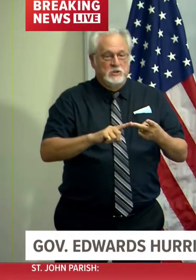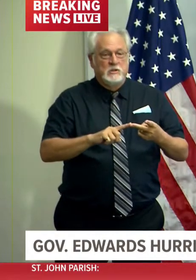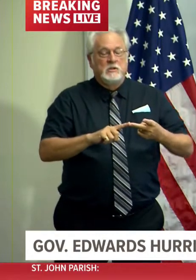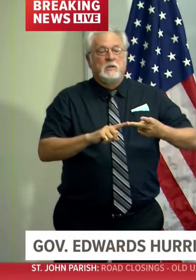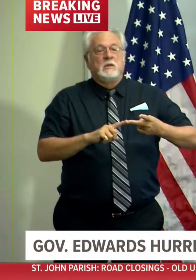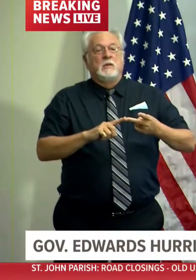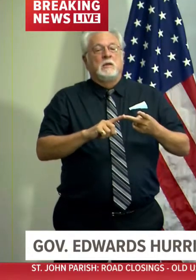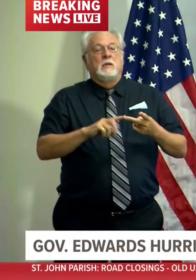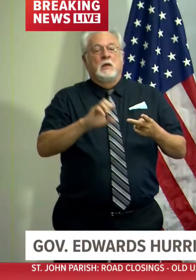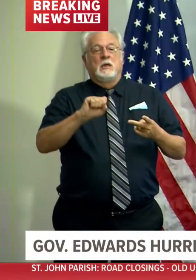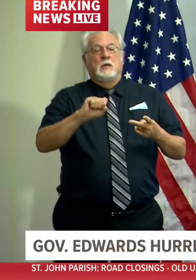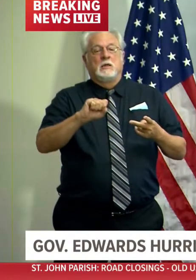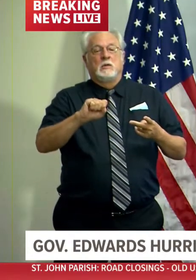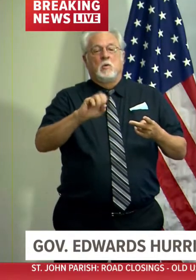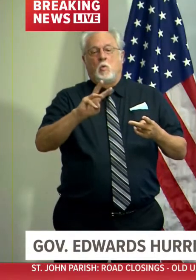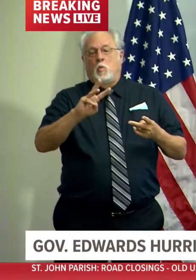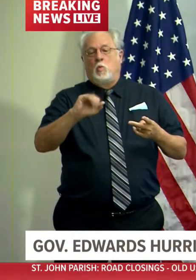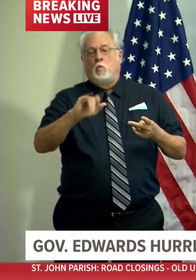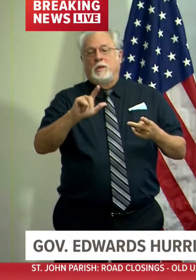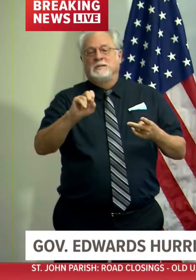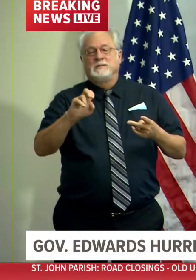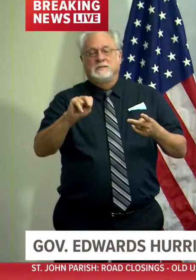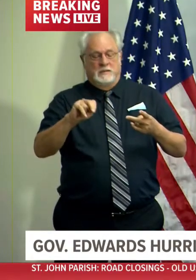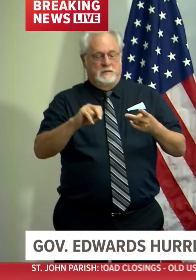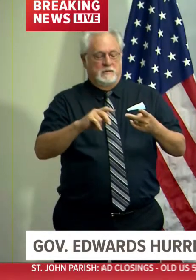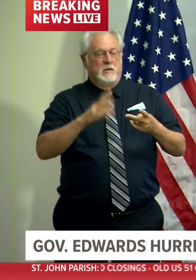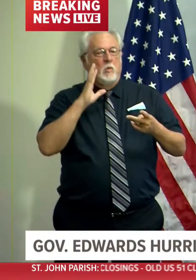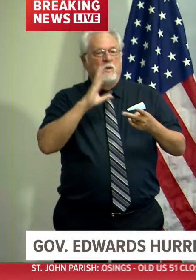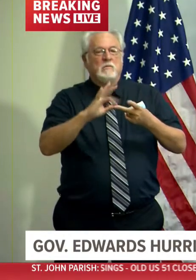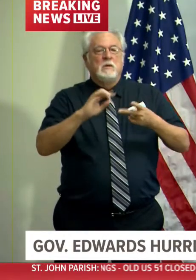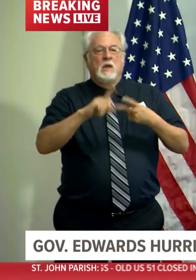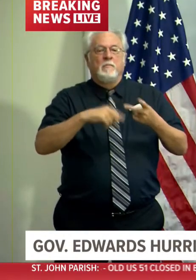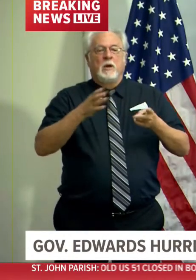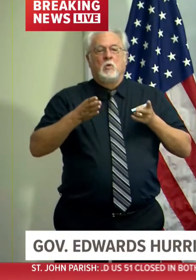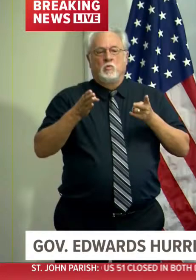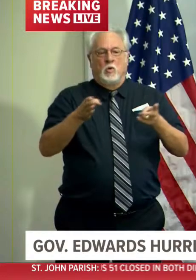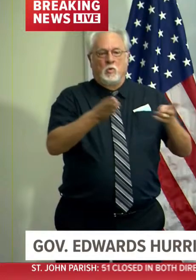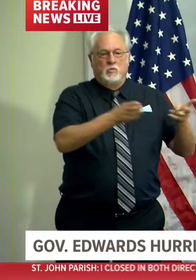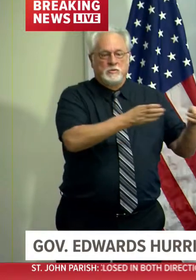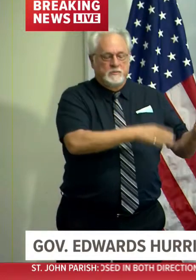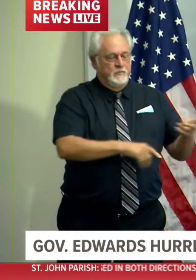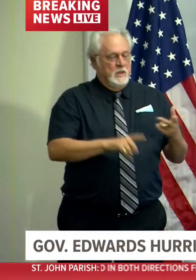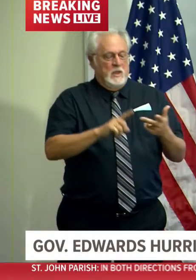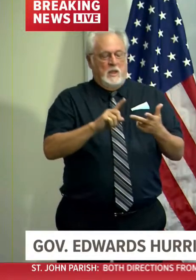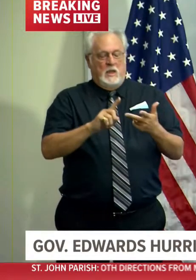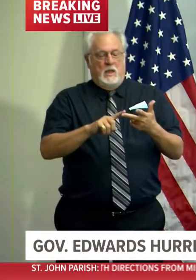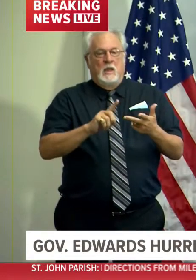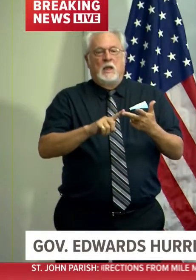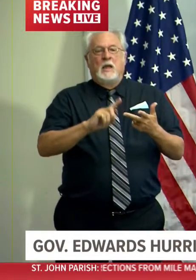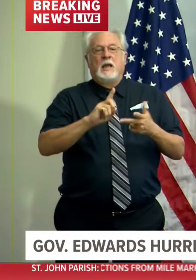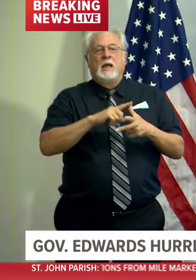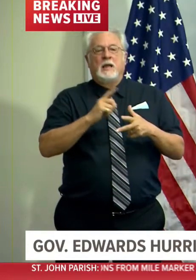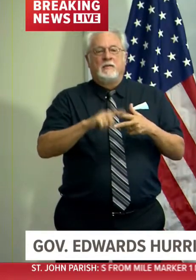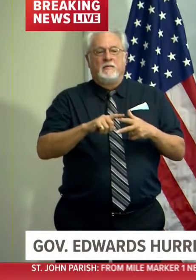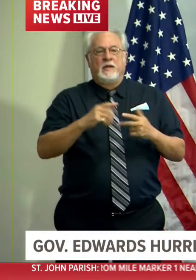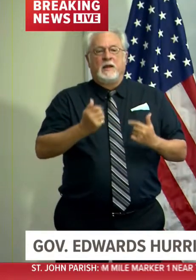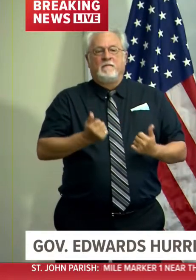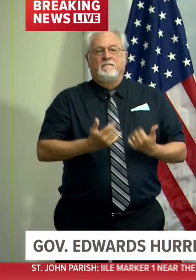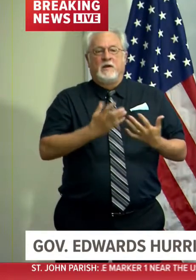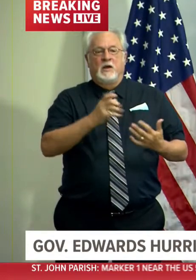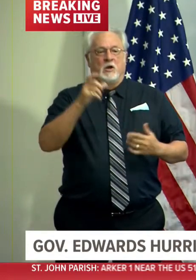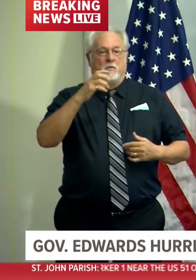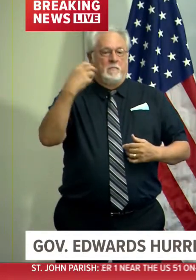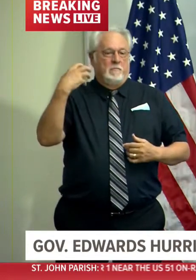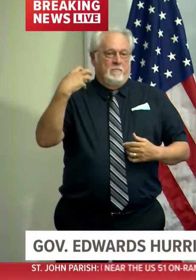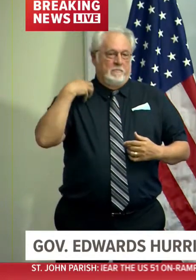Development, Sean Wilson, who will speak in a little bit on roadways. And then we have Fire Marshal Butch Browning,